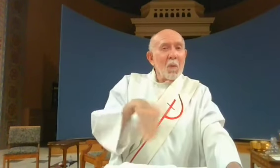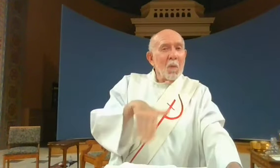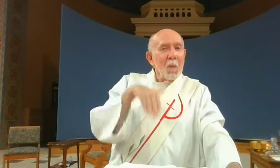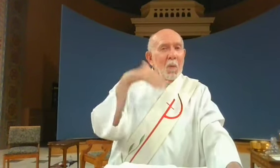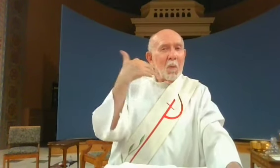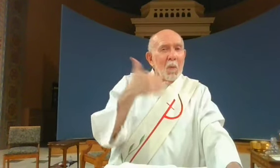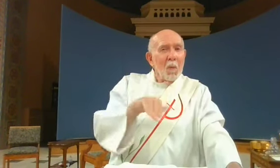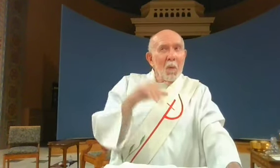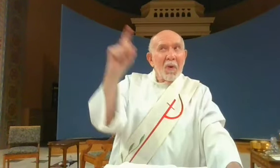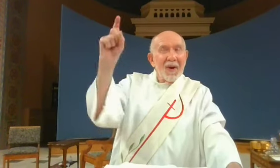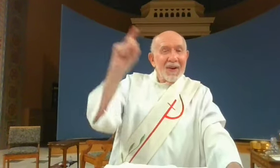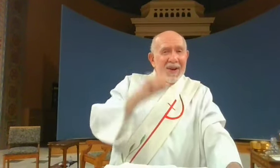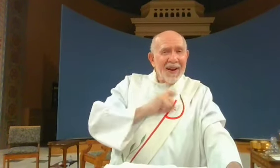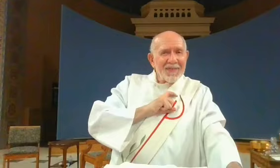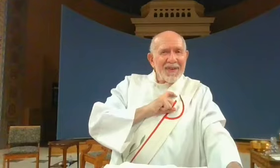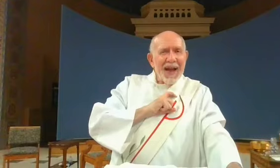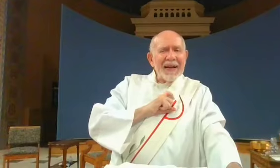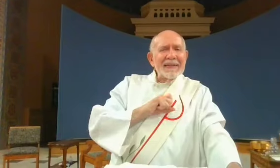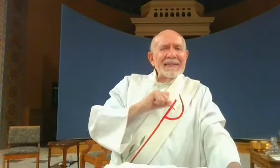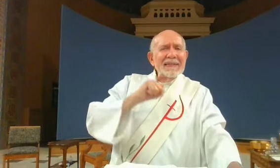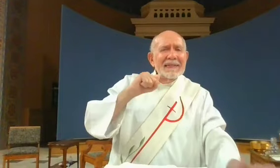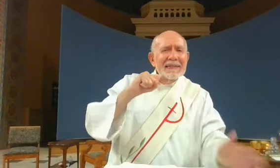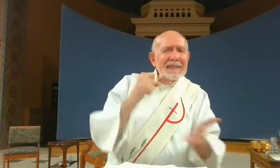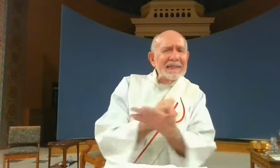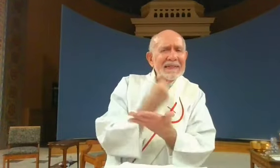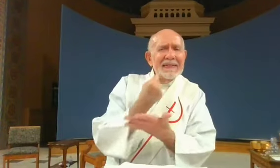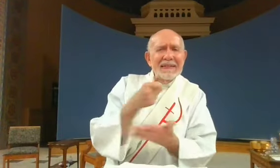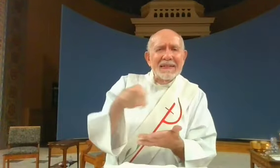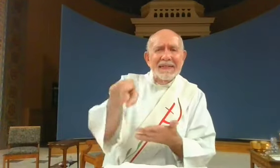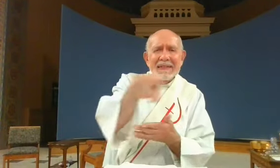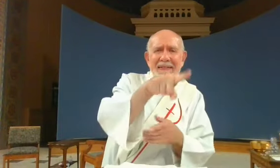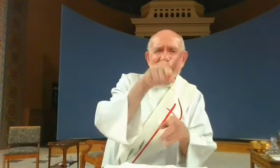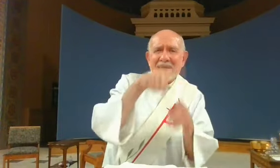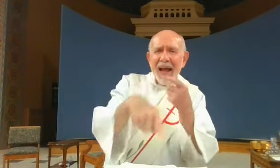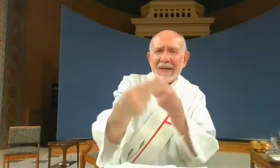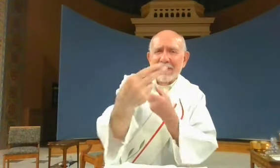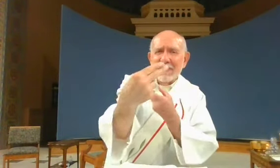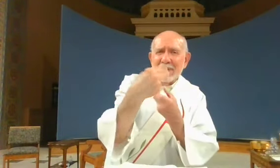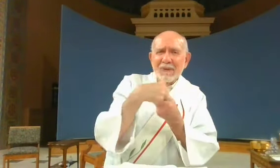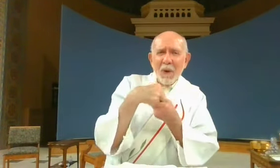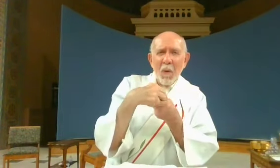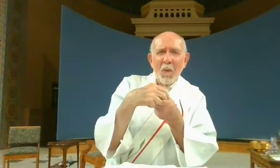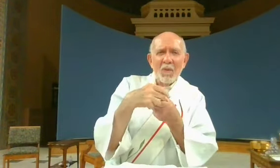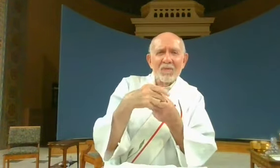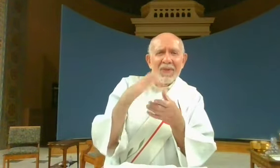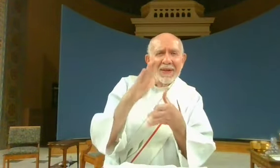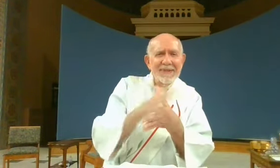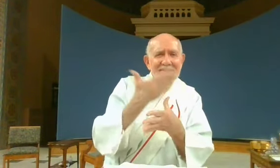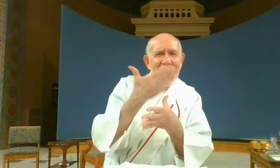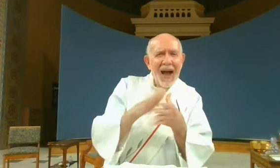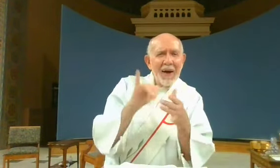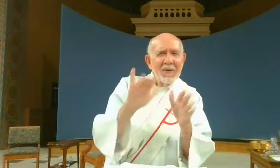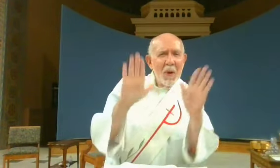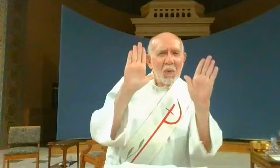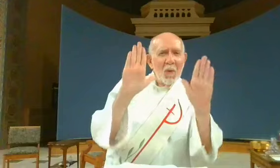This communion is his gift. For those of you that cannot receive this at this